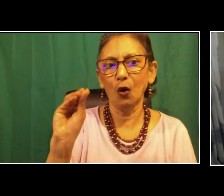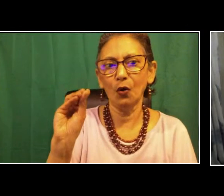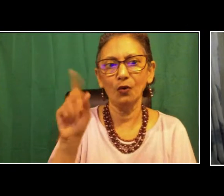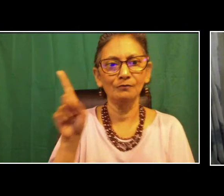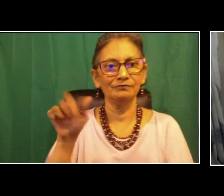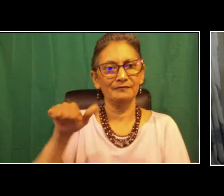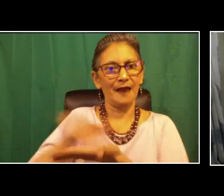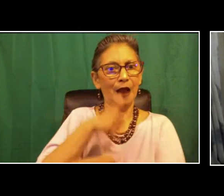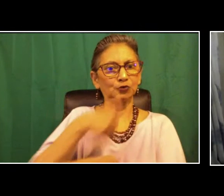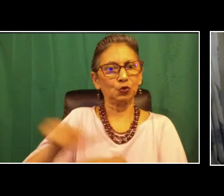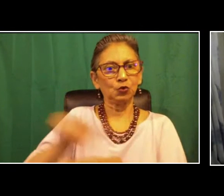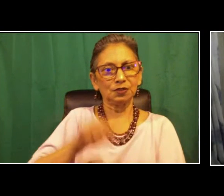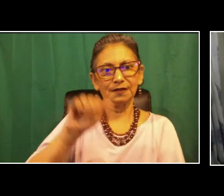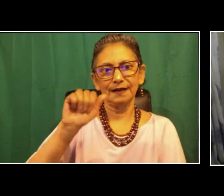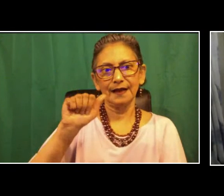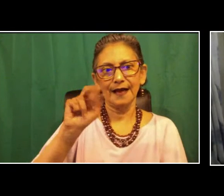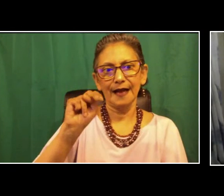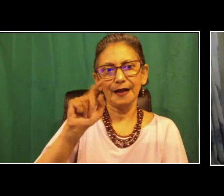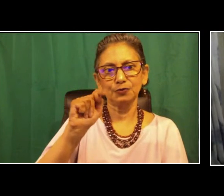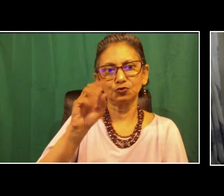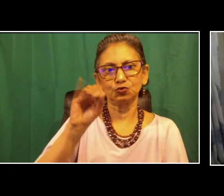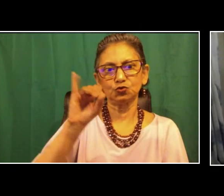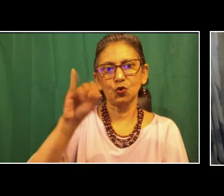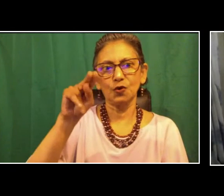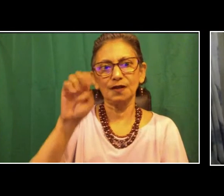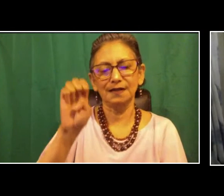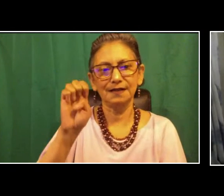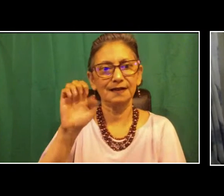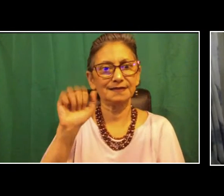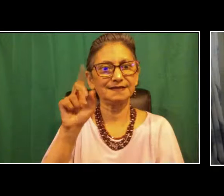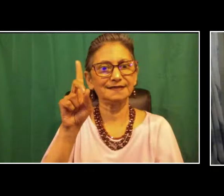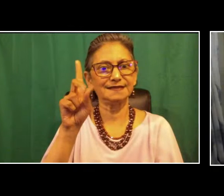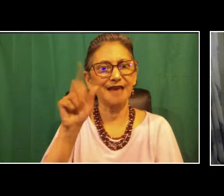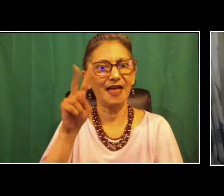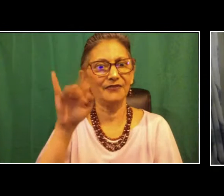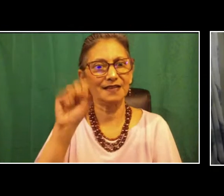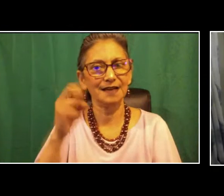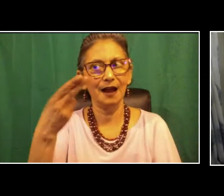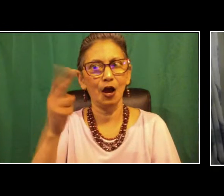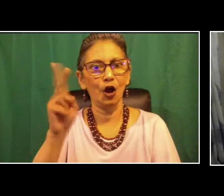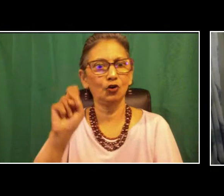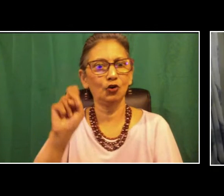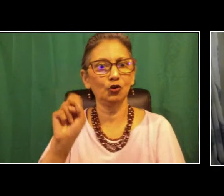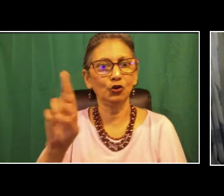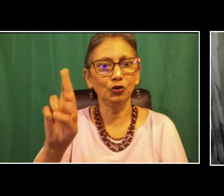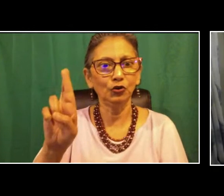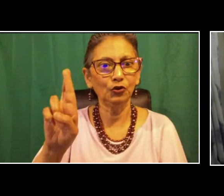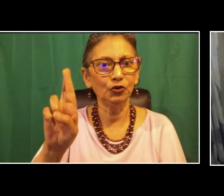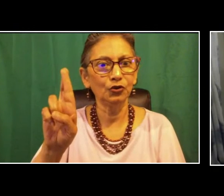to hear from a deaf Black man who is Antoine